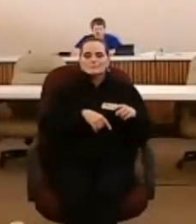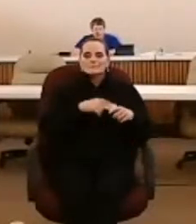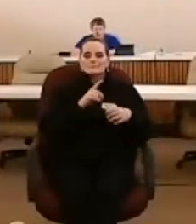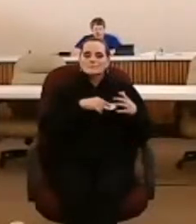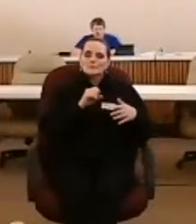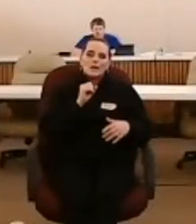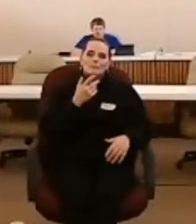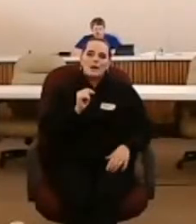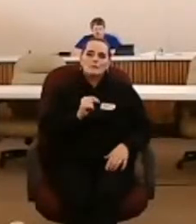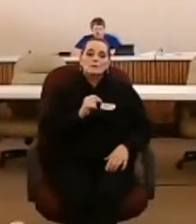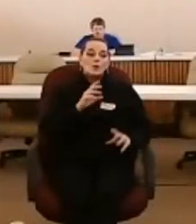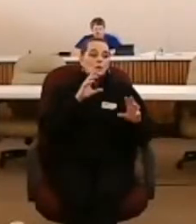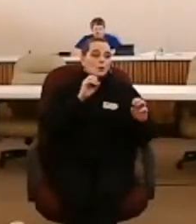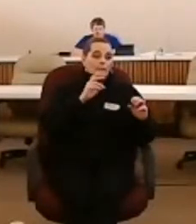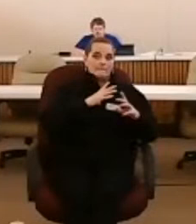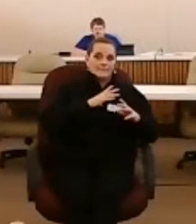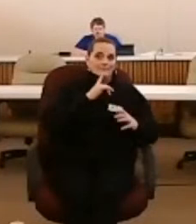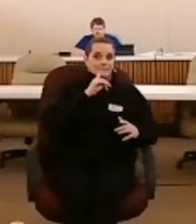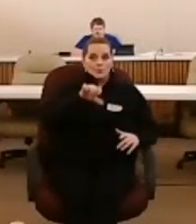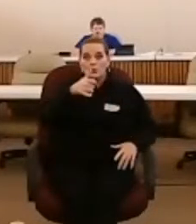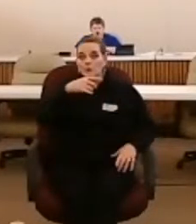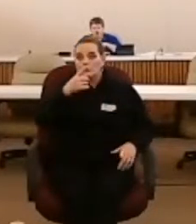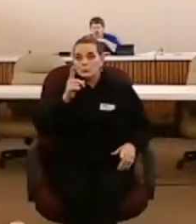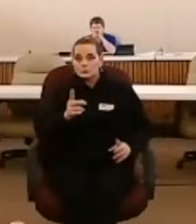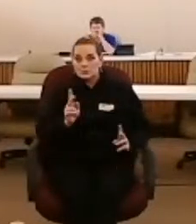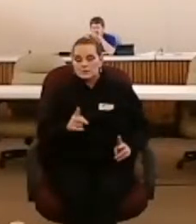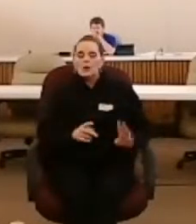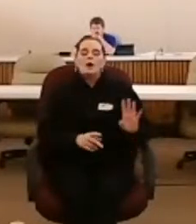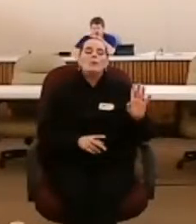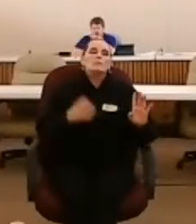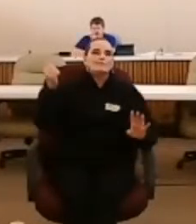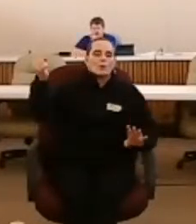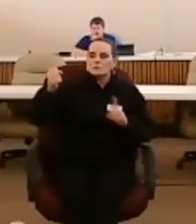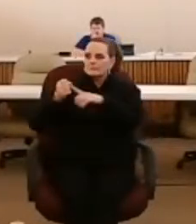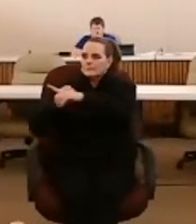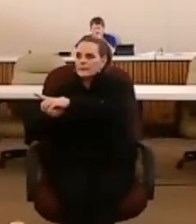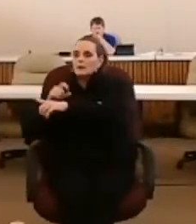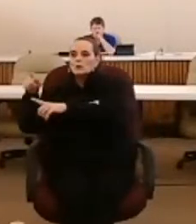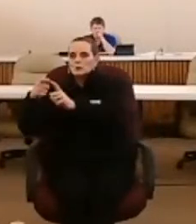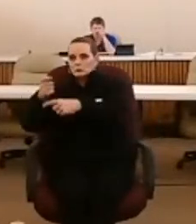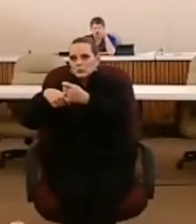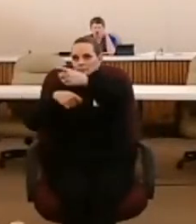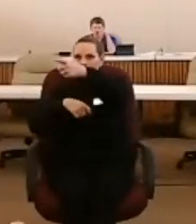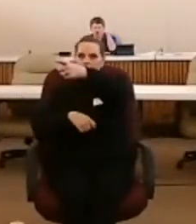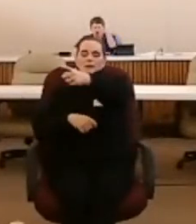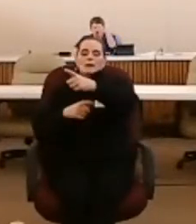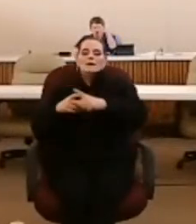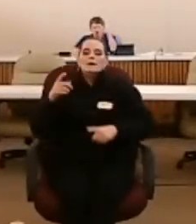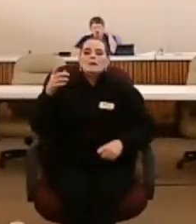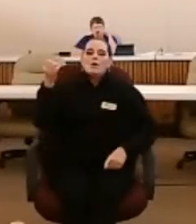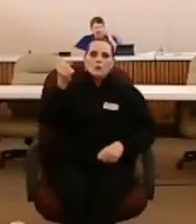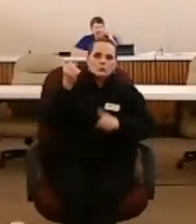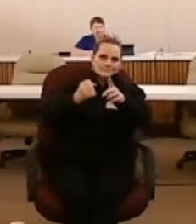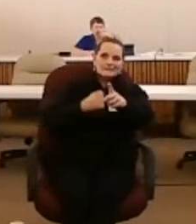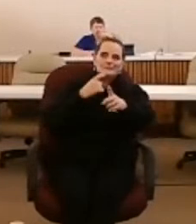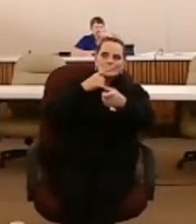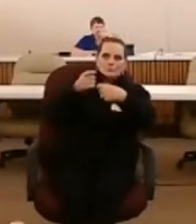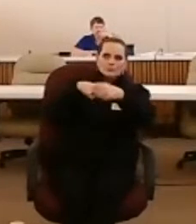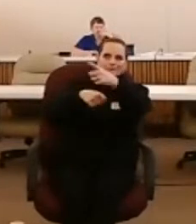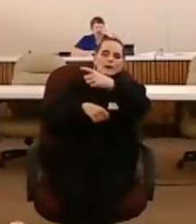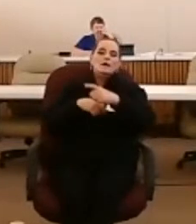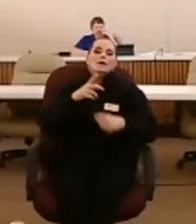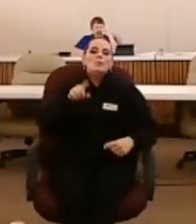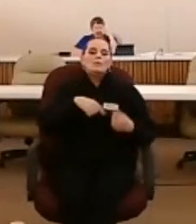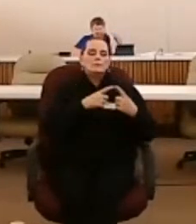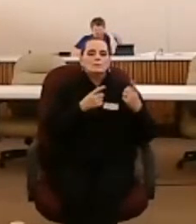have another person? Why don't we do this, Craig, while you're changing the thing, hold on a second. He's going to change while you're doing